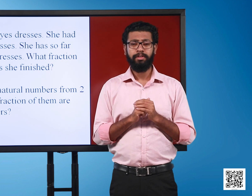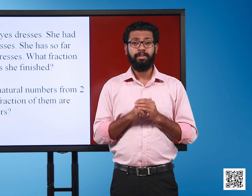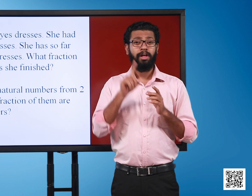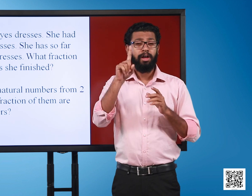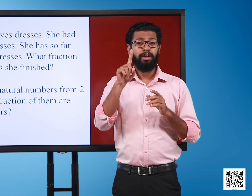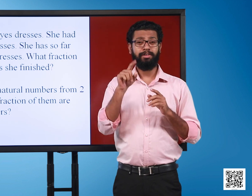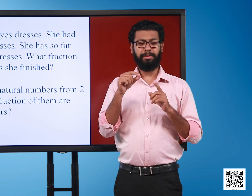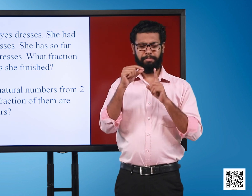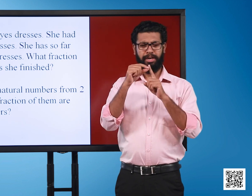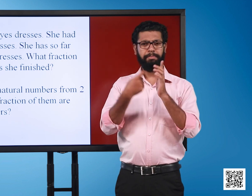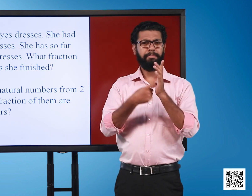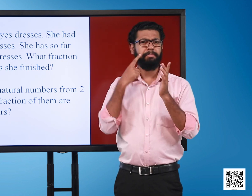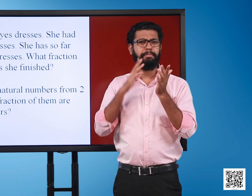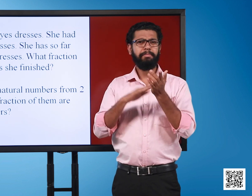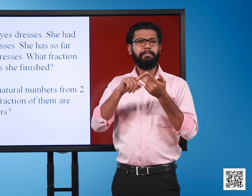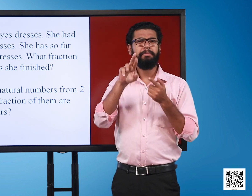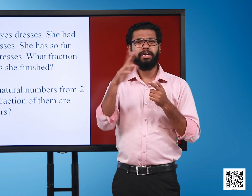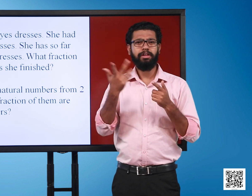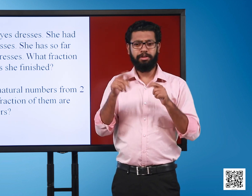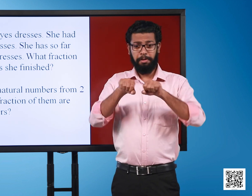What fraction of them are prime numbers?